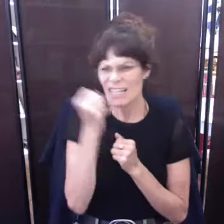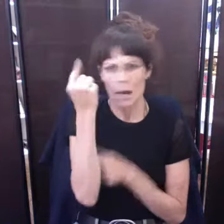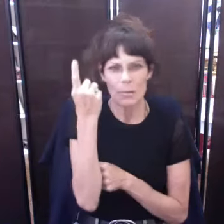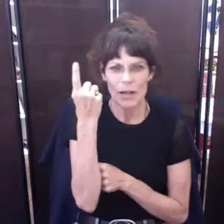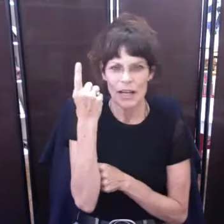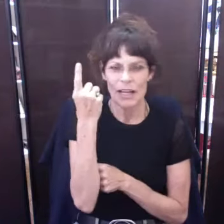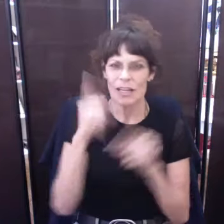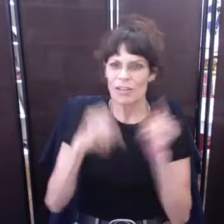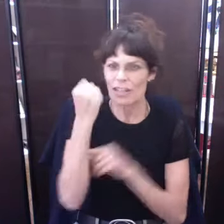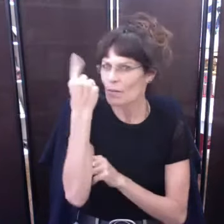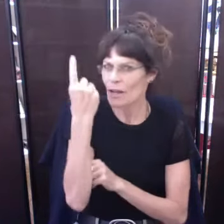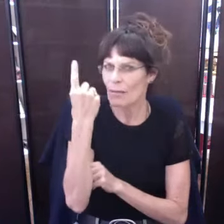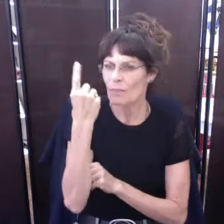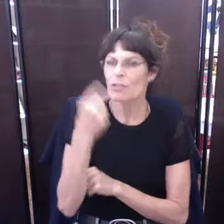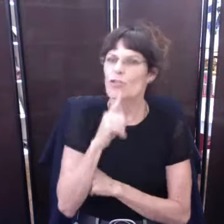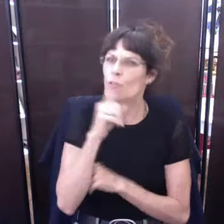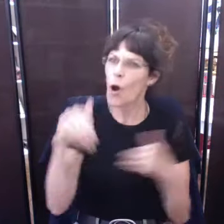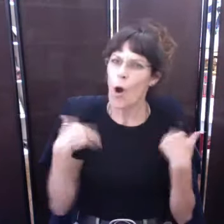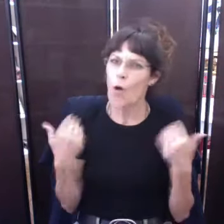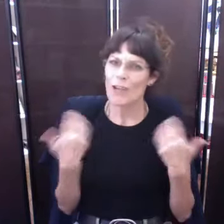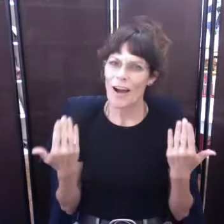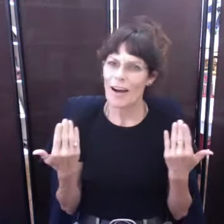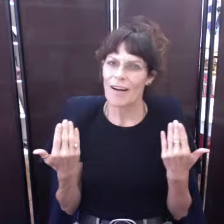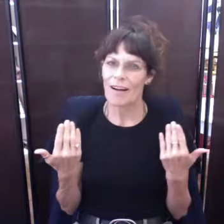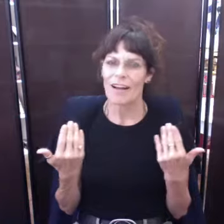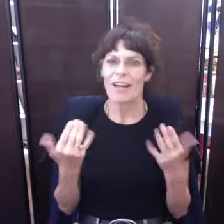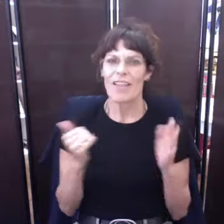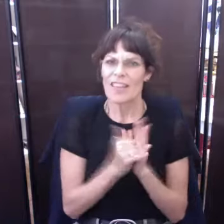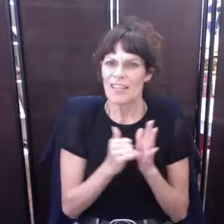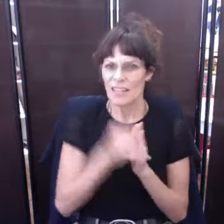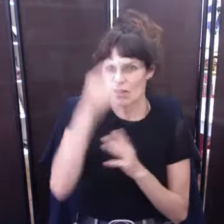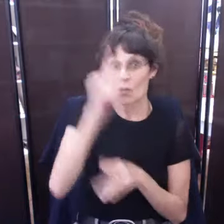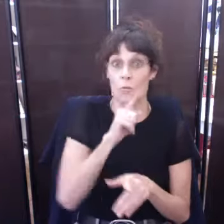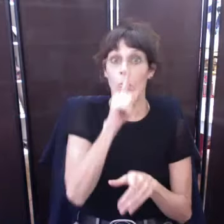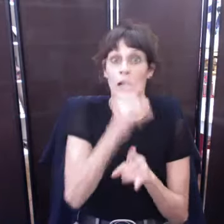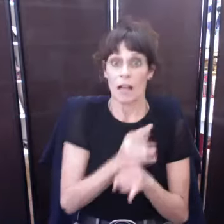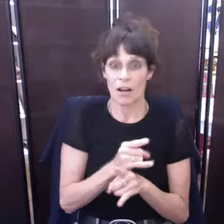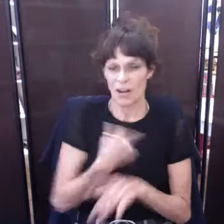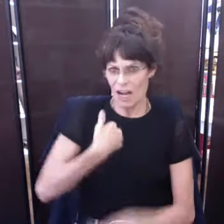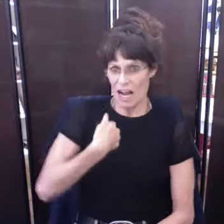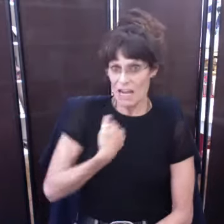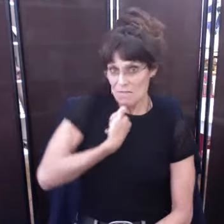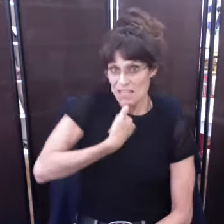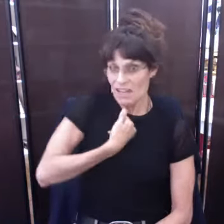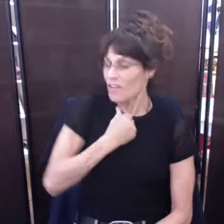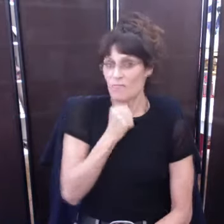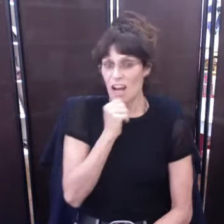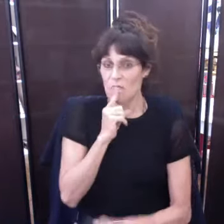it because I was so young when I got here. And I thought, this stuff is for the real alcoholics. See, I'm not a real alcoholic, I'm